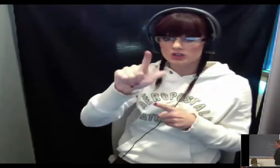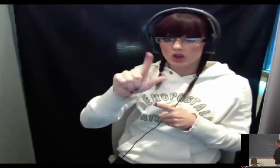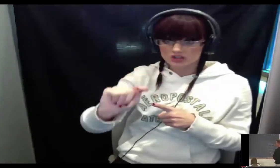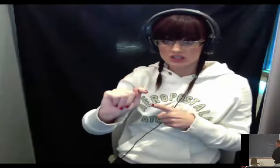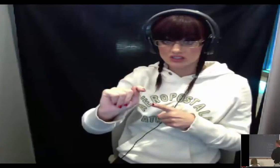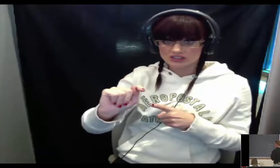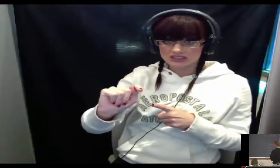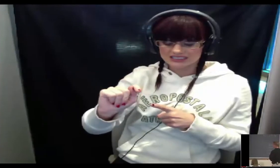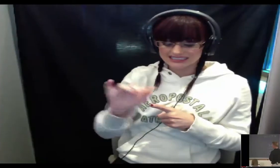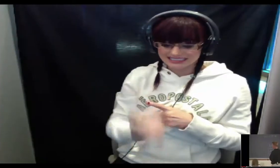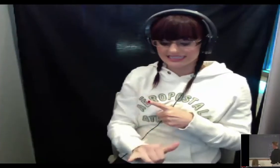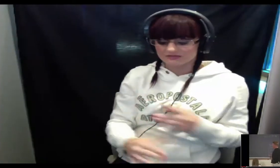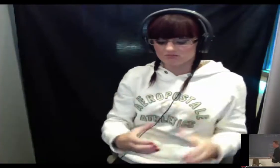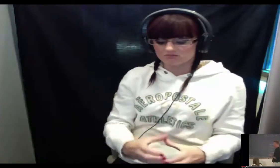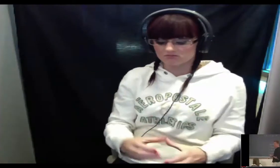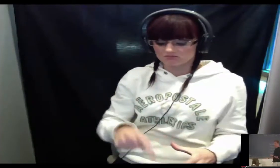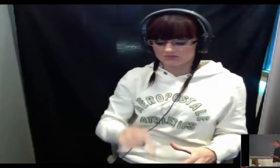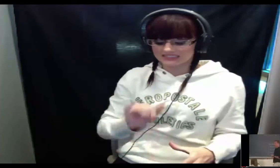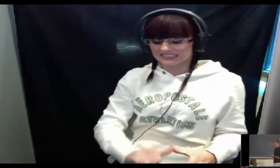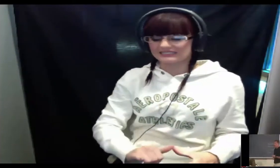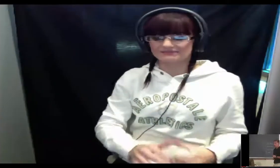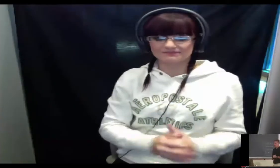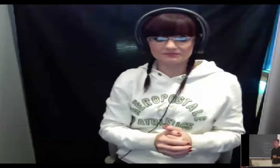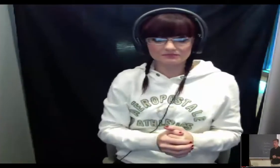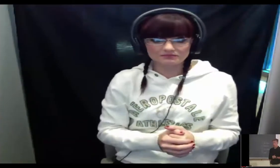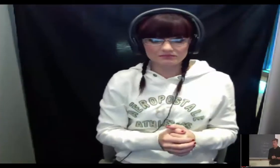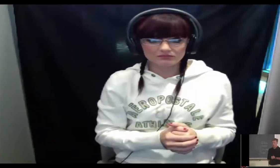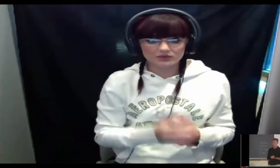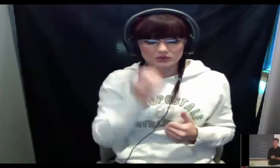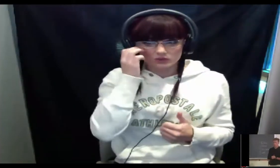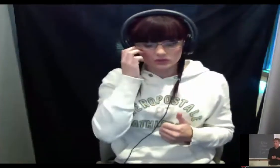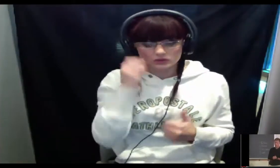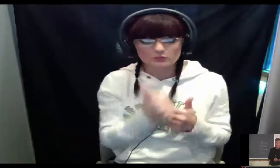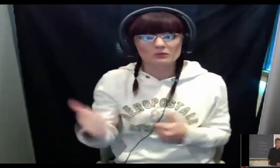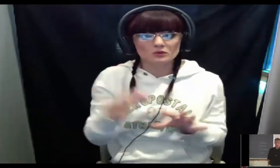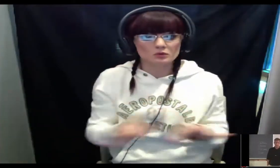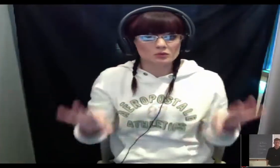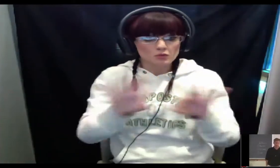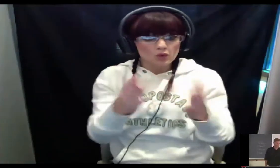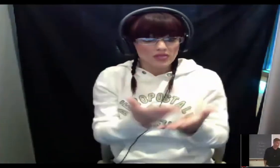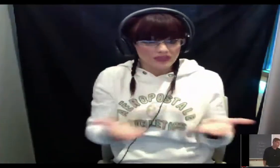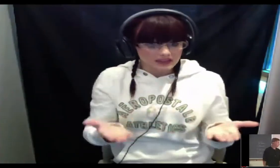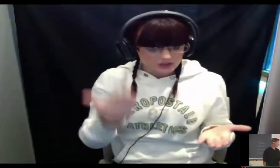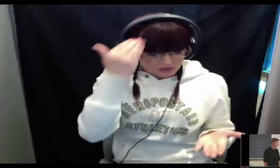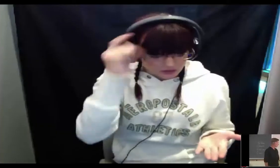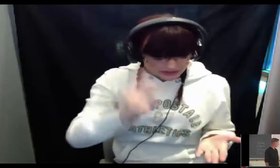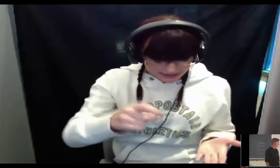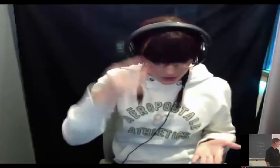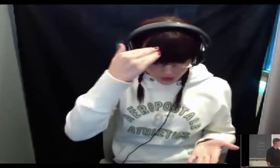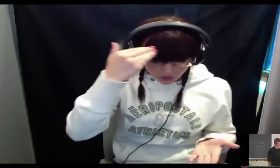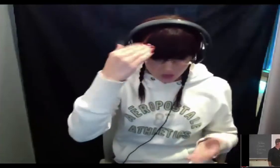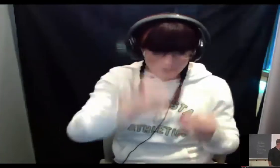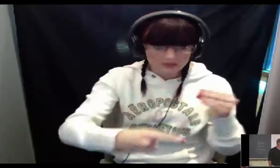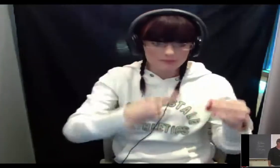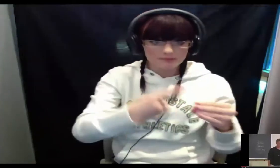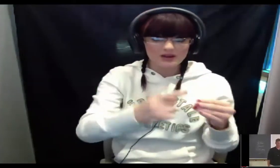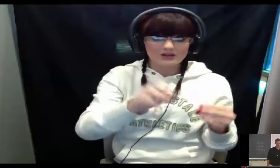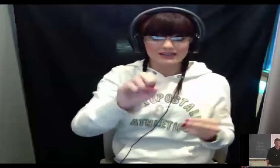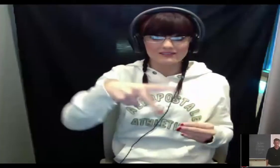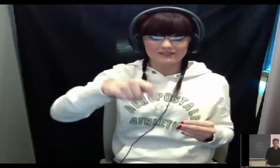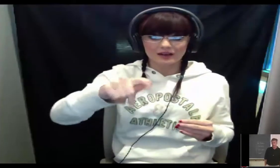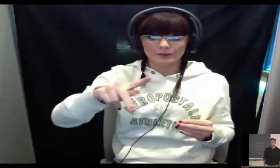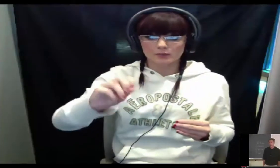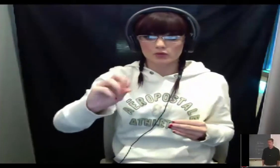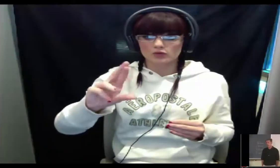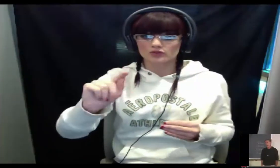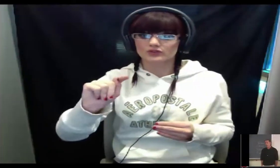the most important thing you need to know about evaporation is it's a cooling process. And we're going to do a little mini lab over